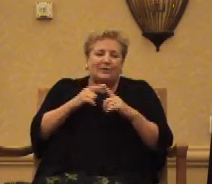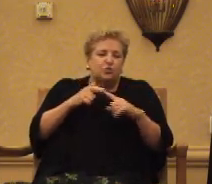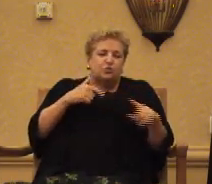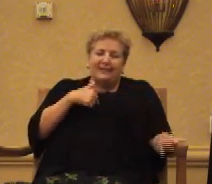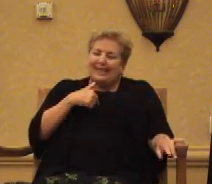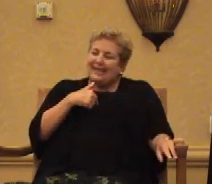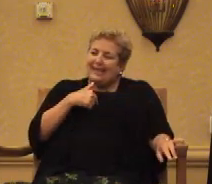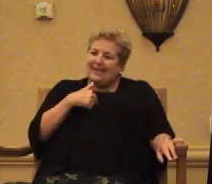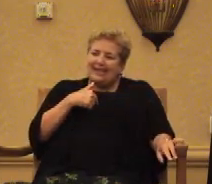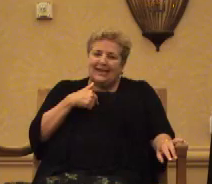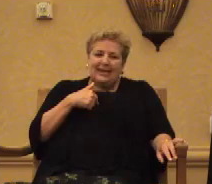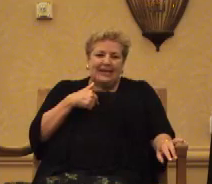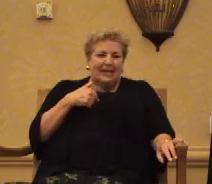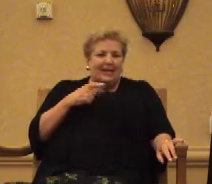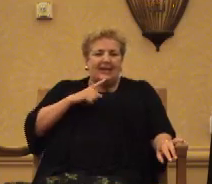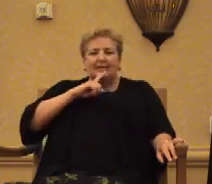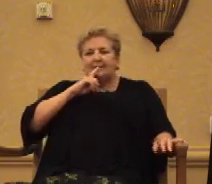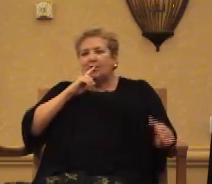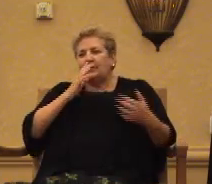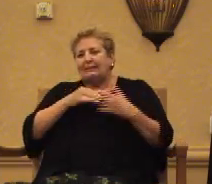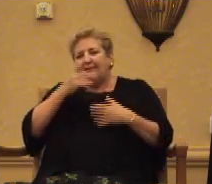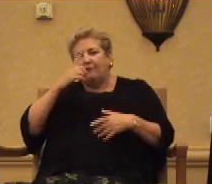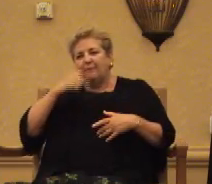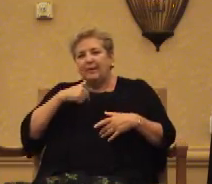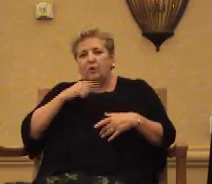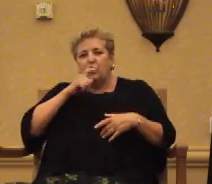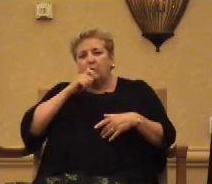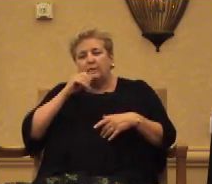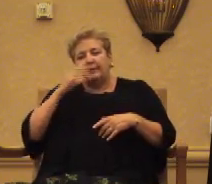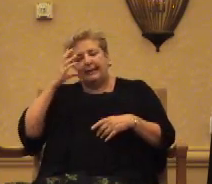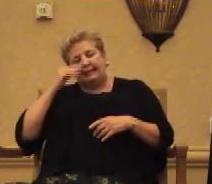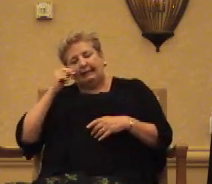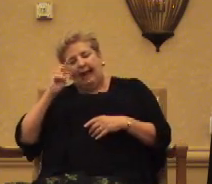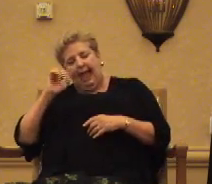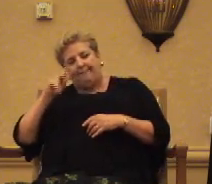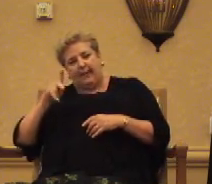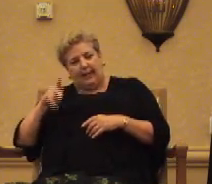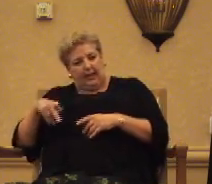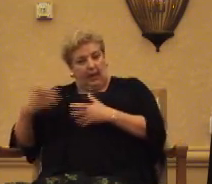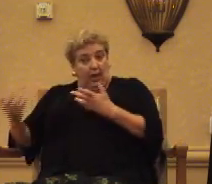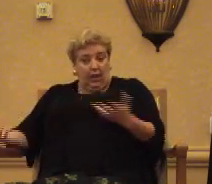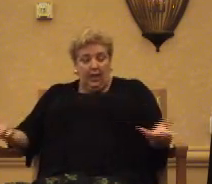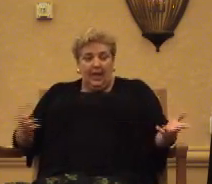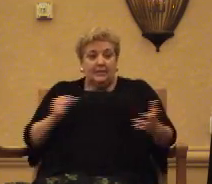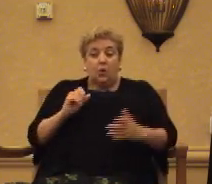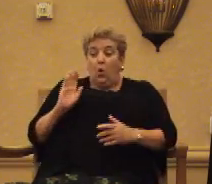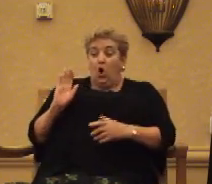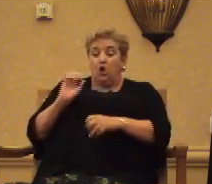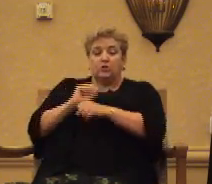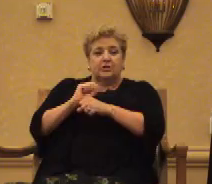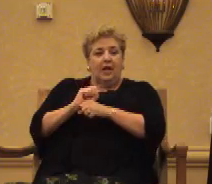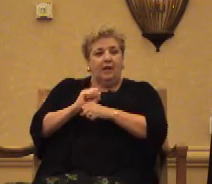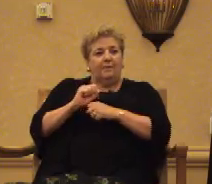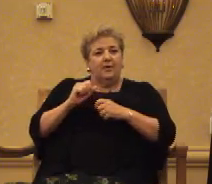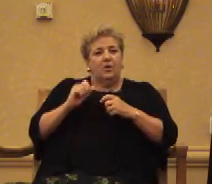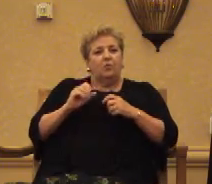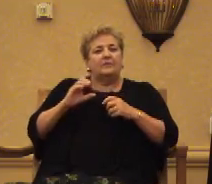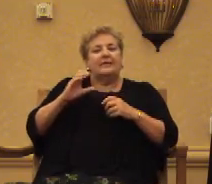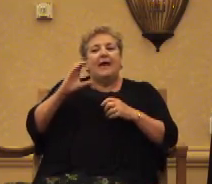taking a nap in the booth by the end, before the evening's over. So her whole job became find me diet pills so I'm not